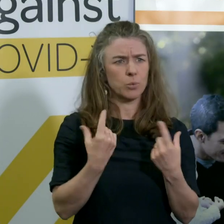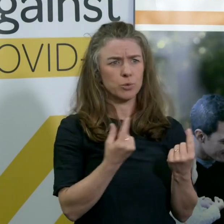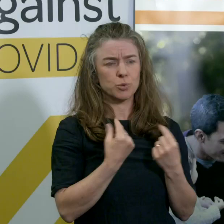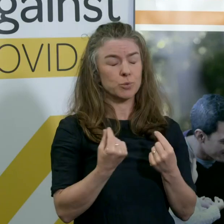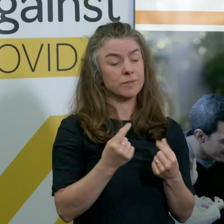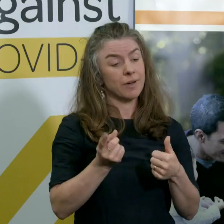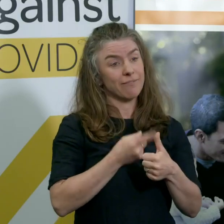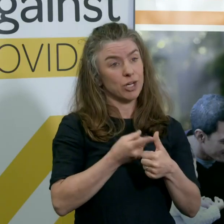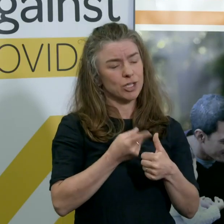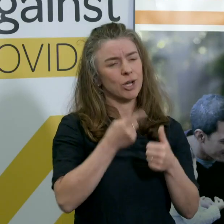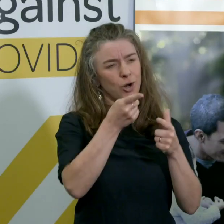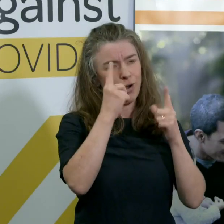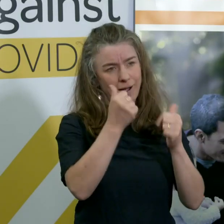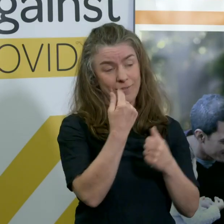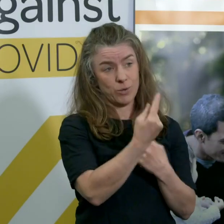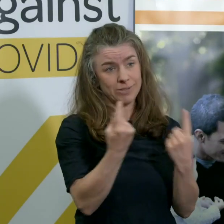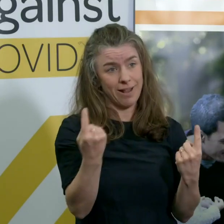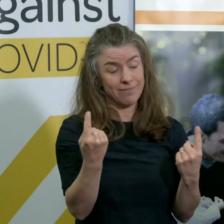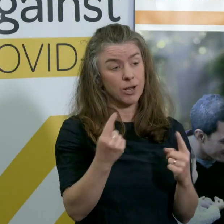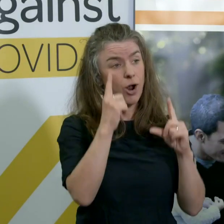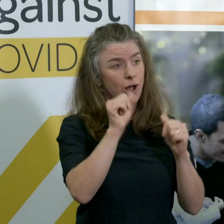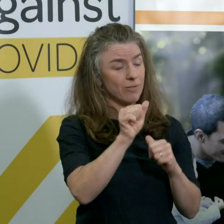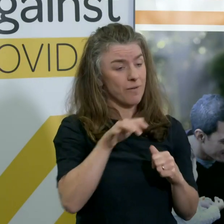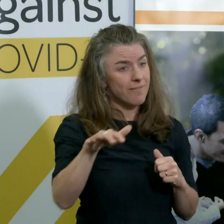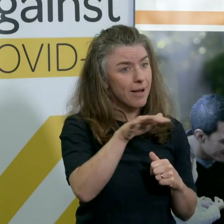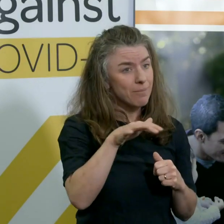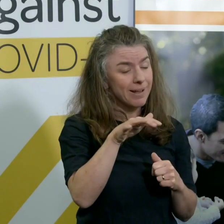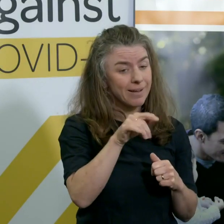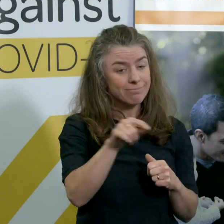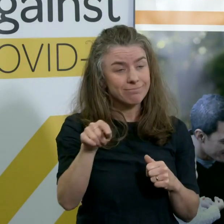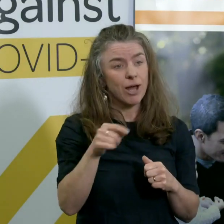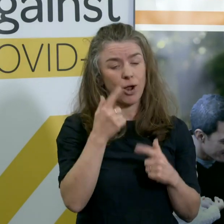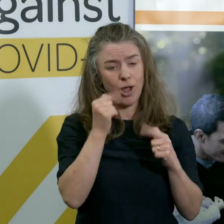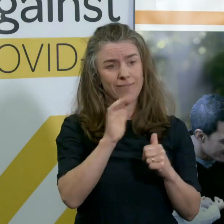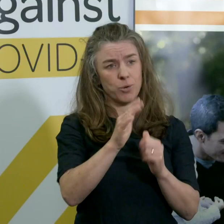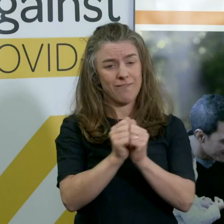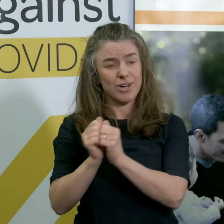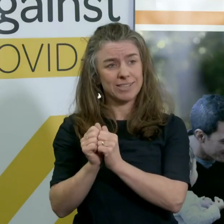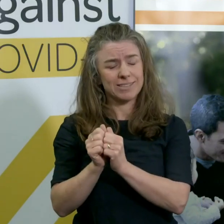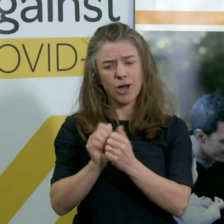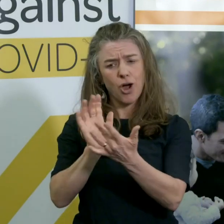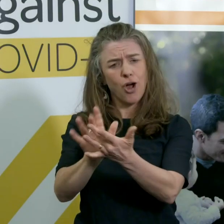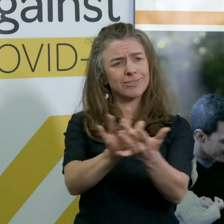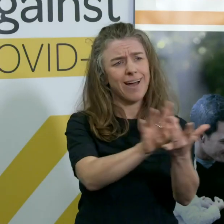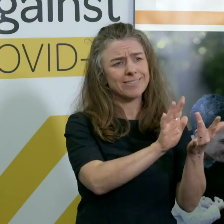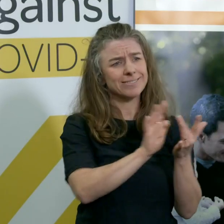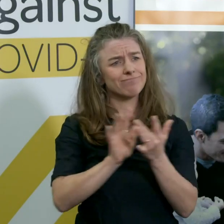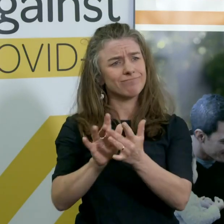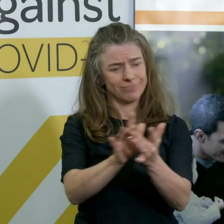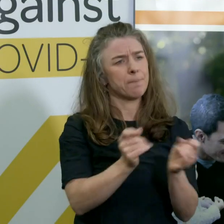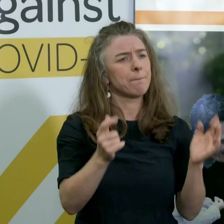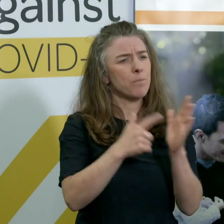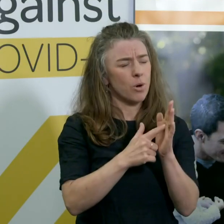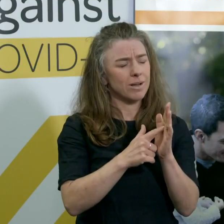First of all, looking after yourselves and your family and your friends, and reaching out to people, remain socially